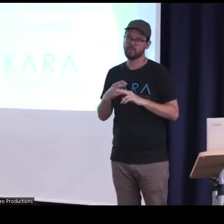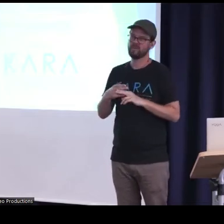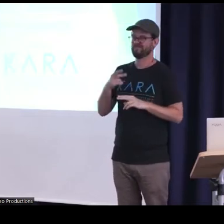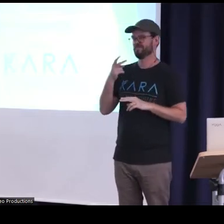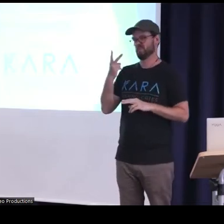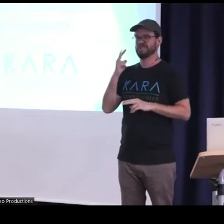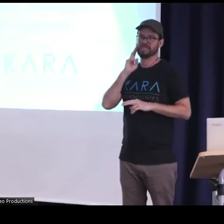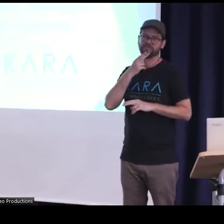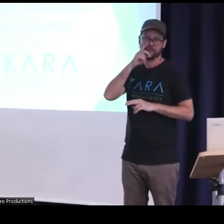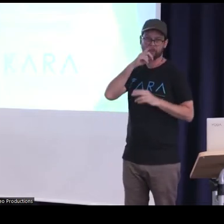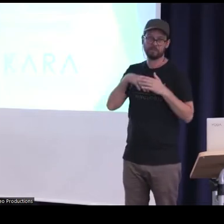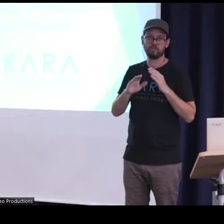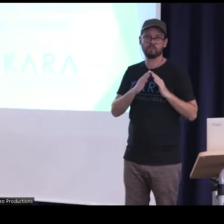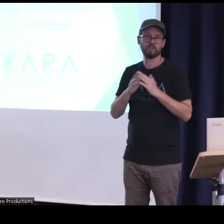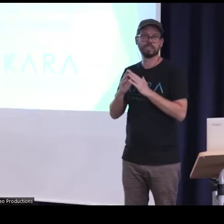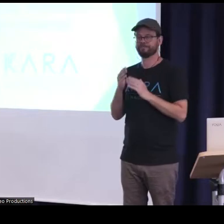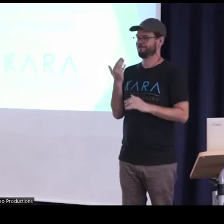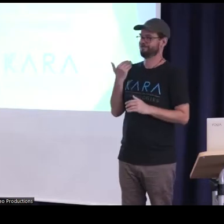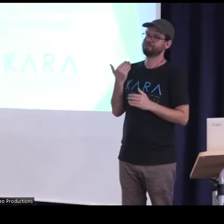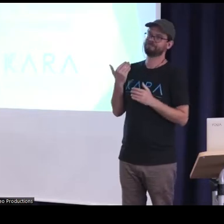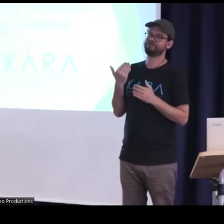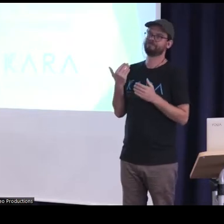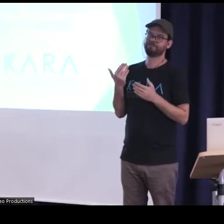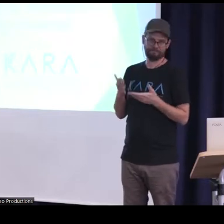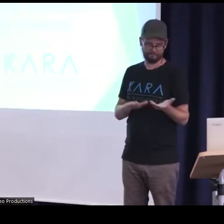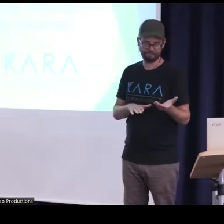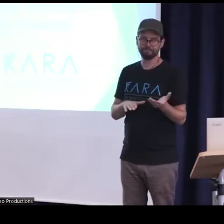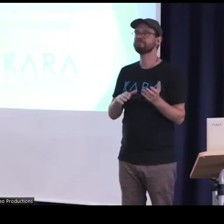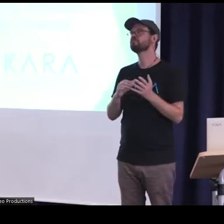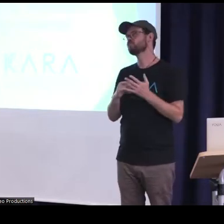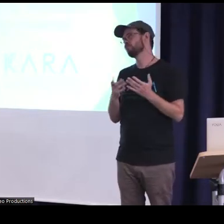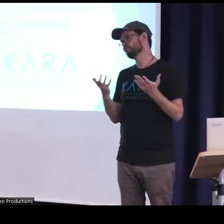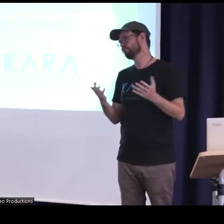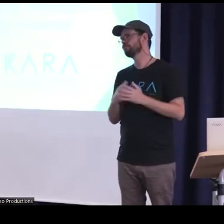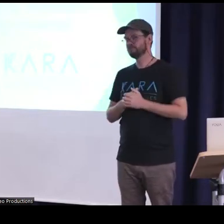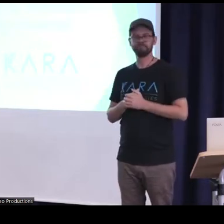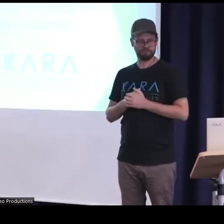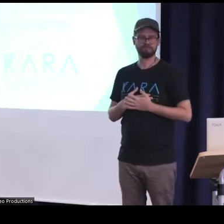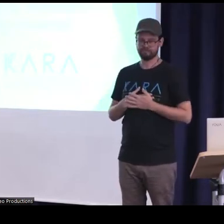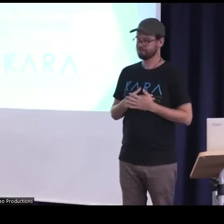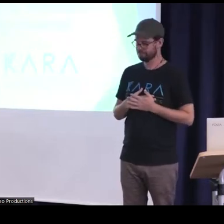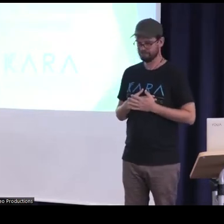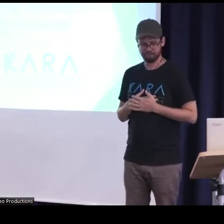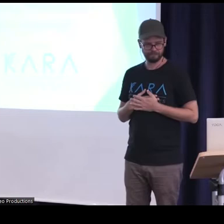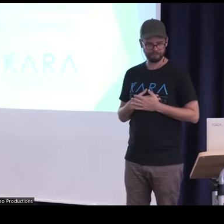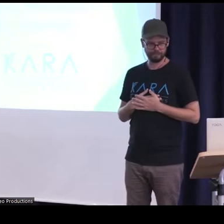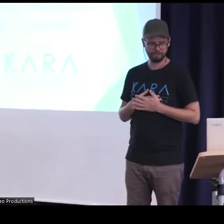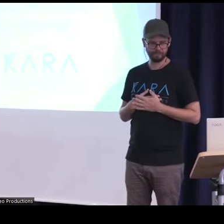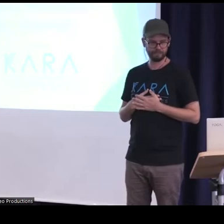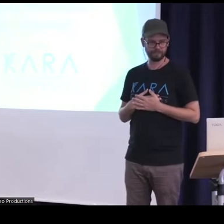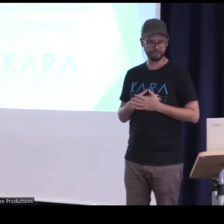Of course, before we do start, I do want to take a moment's silence for two community members who passed away recently.